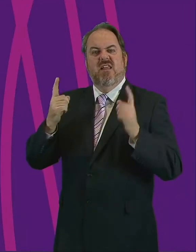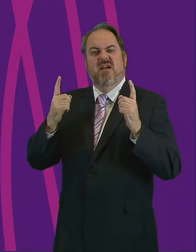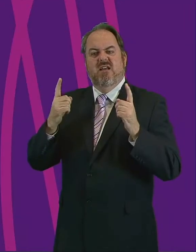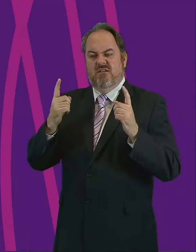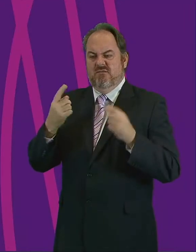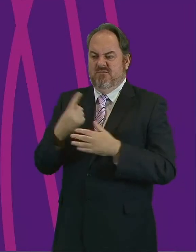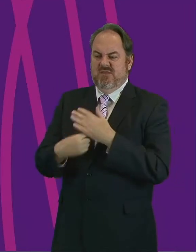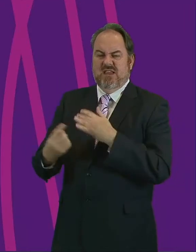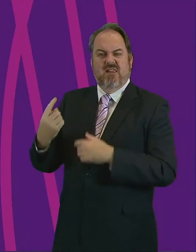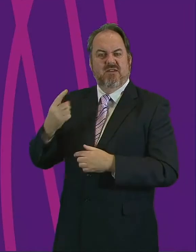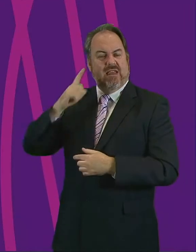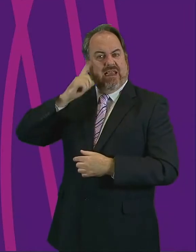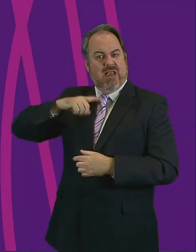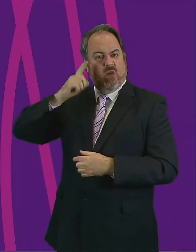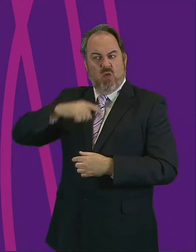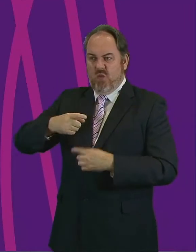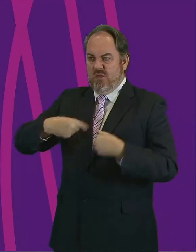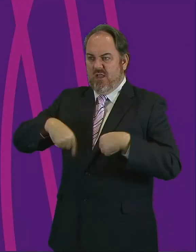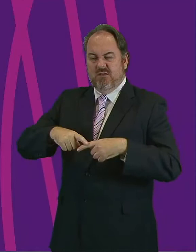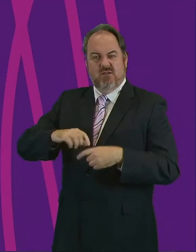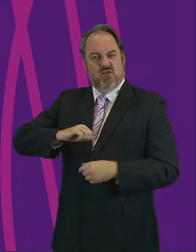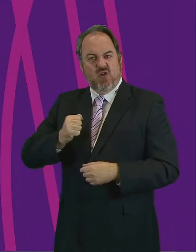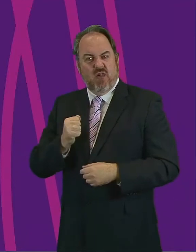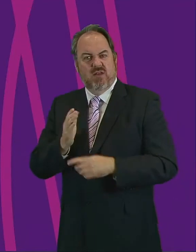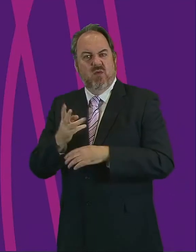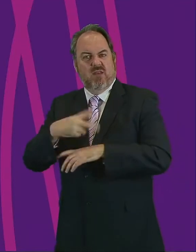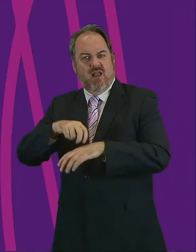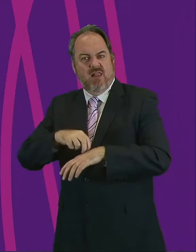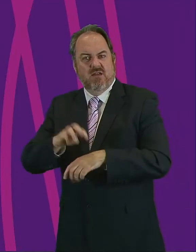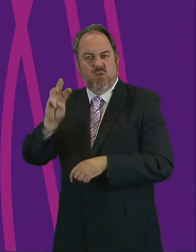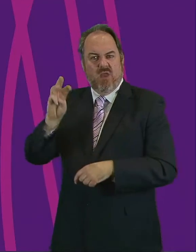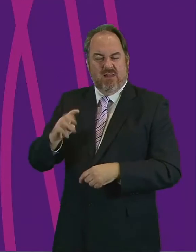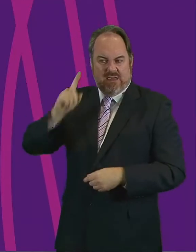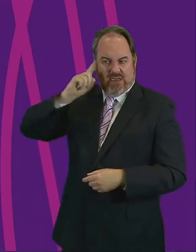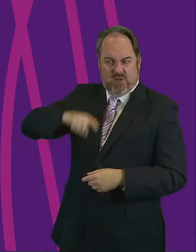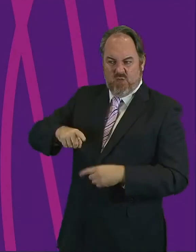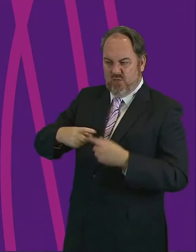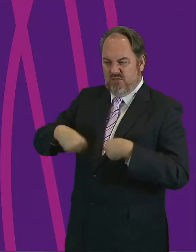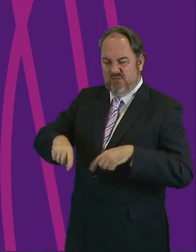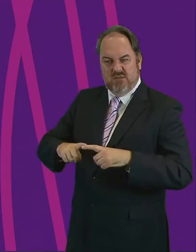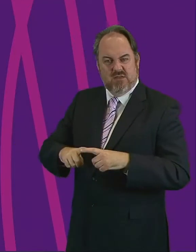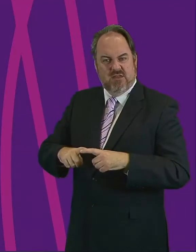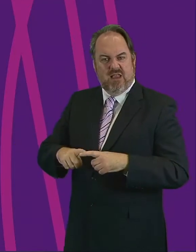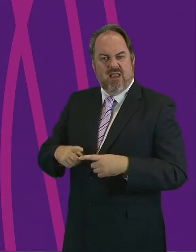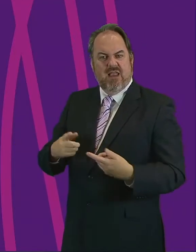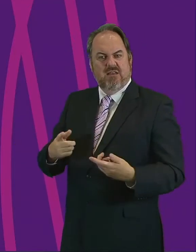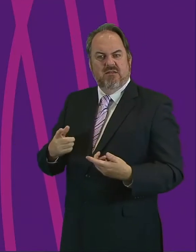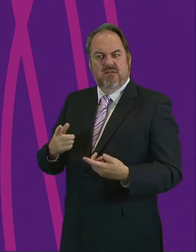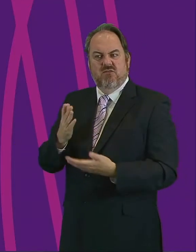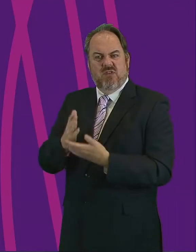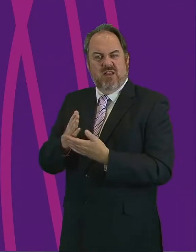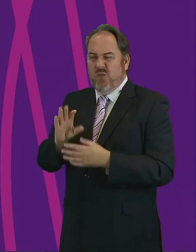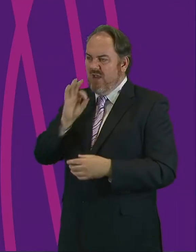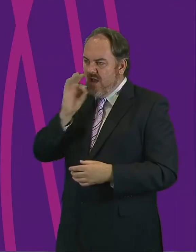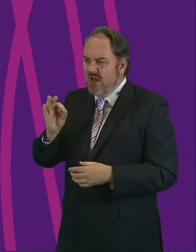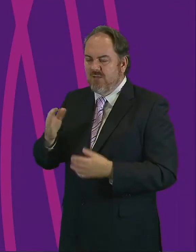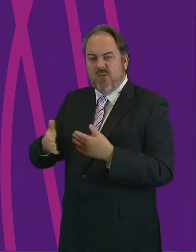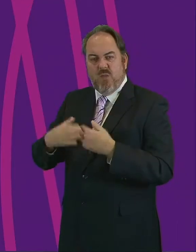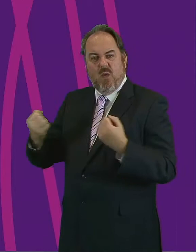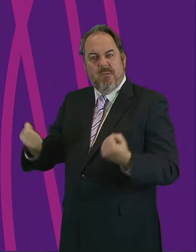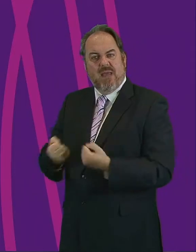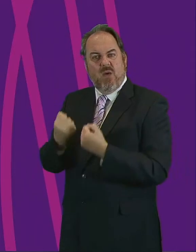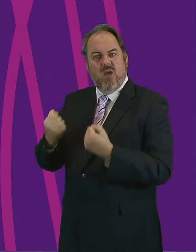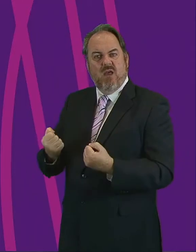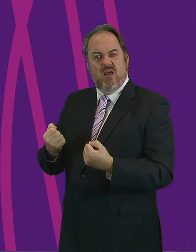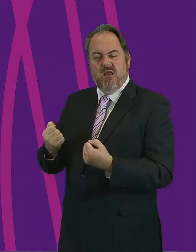calls from devolved administrations for greater flexibility and for greater borrowing powers. Labour will continue to work with the